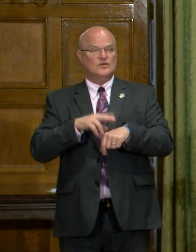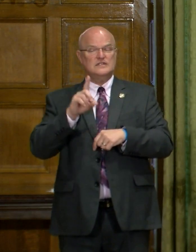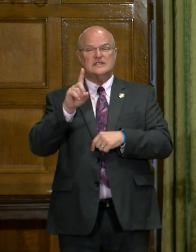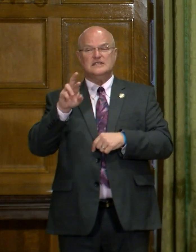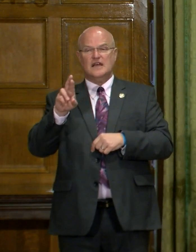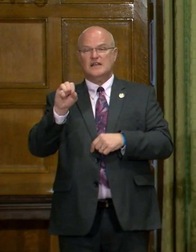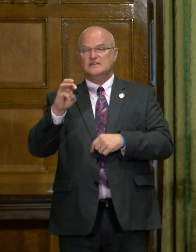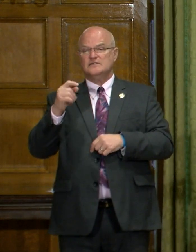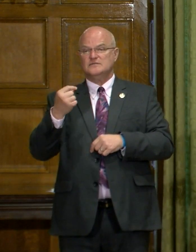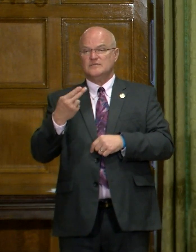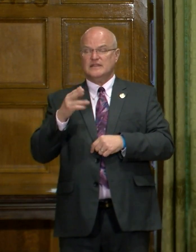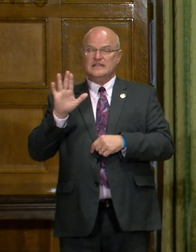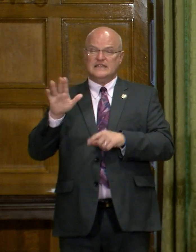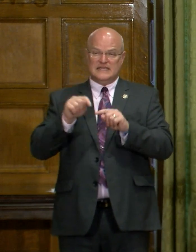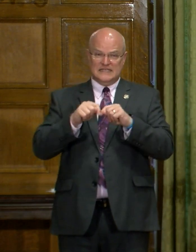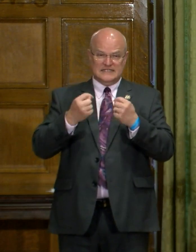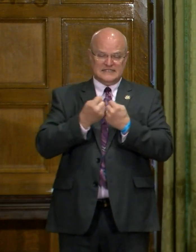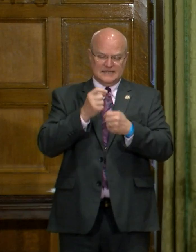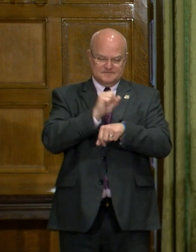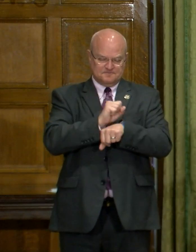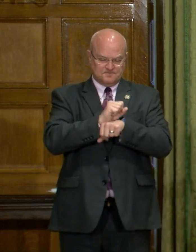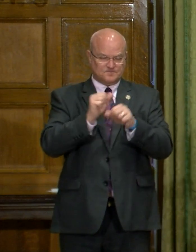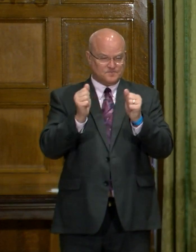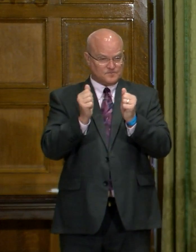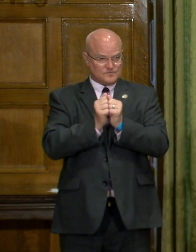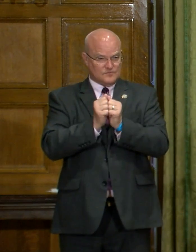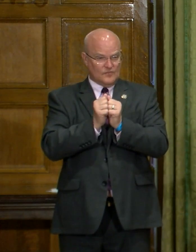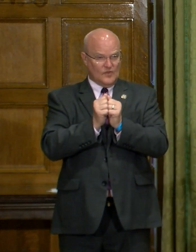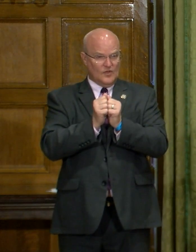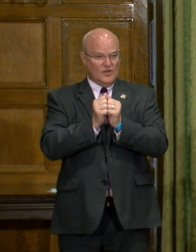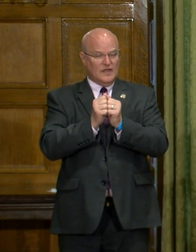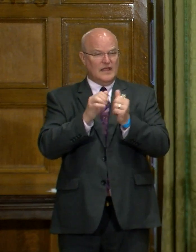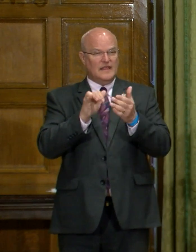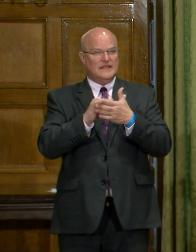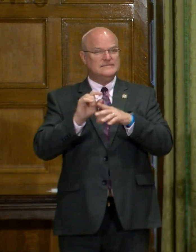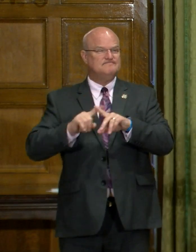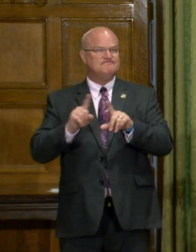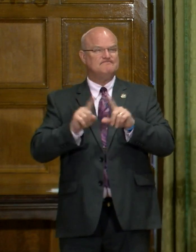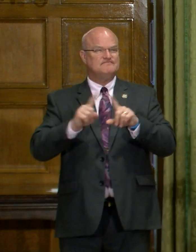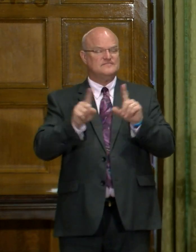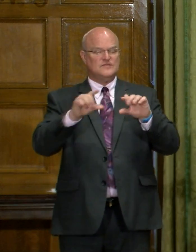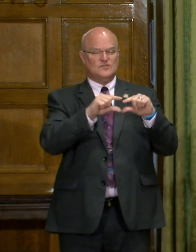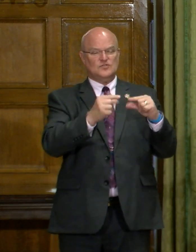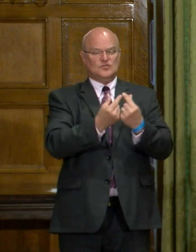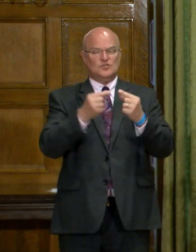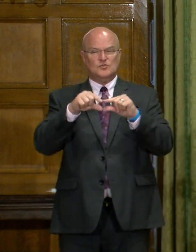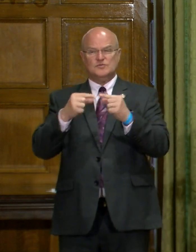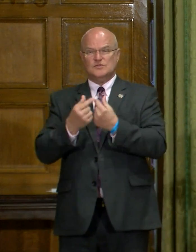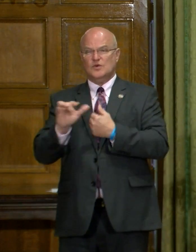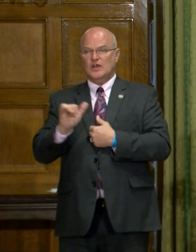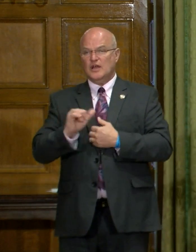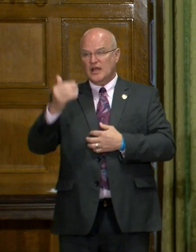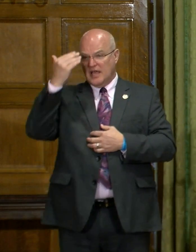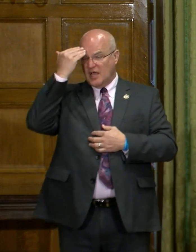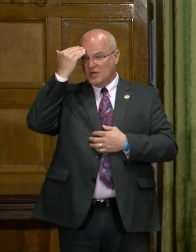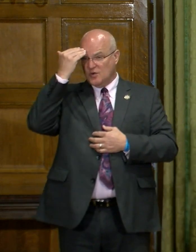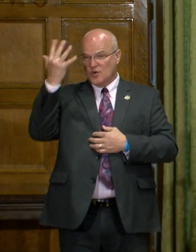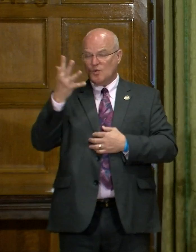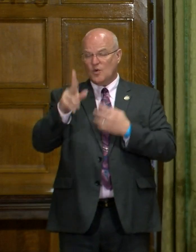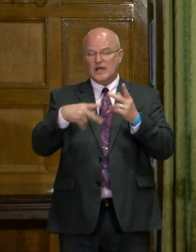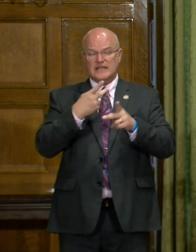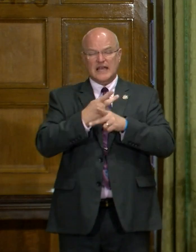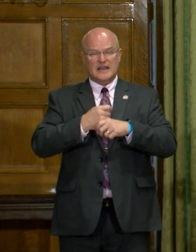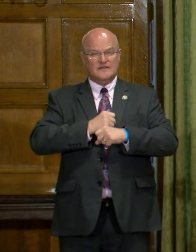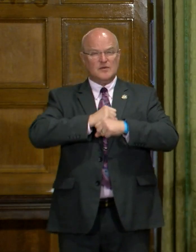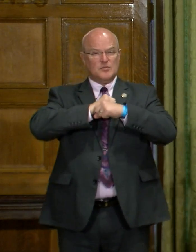Dr. Smith and his team working with the different industry groups as well, and knowing what kind